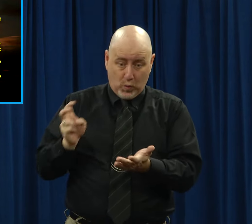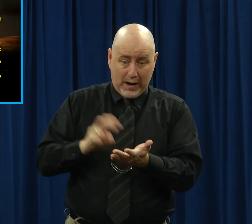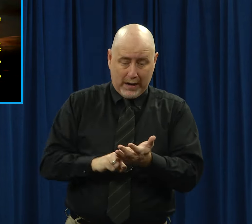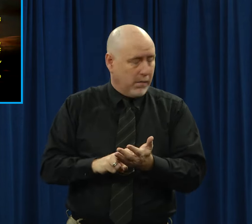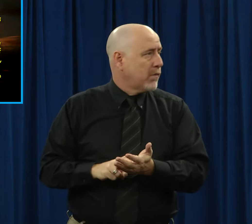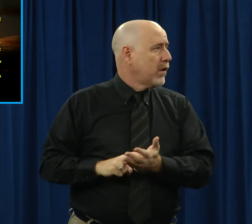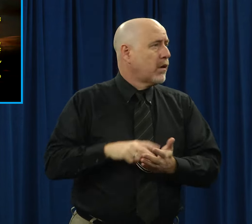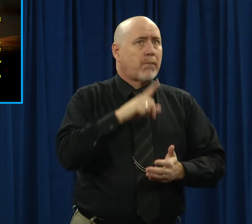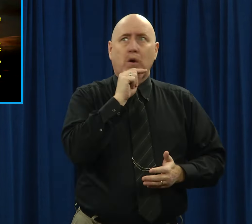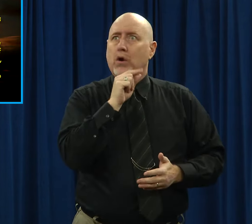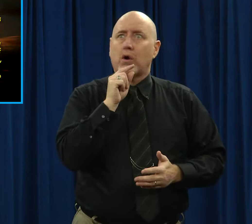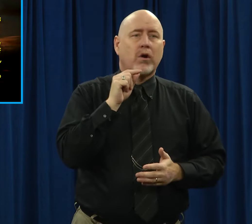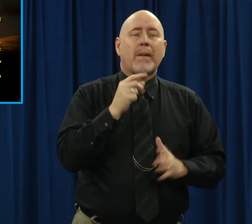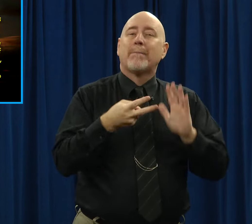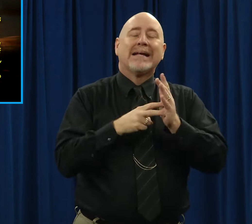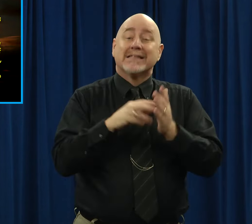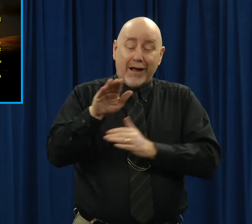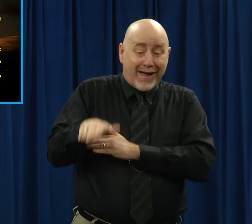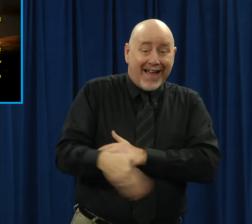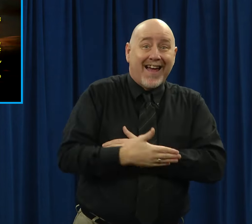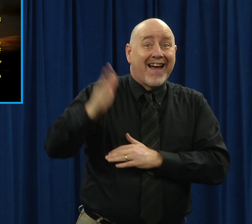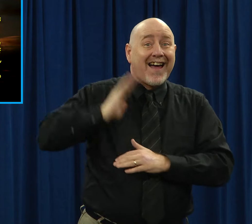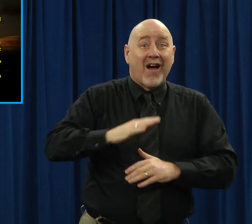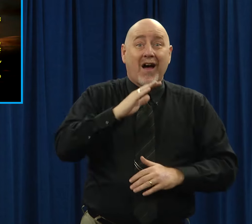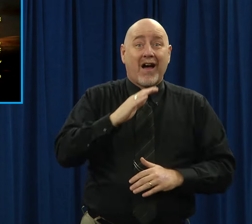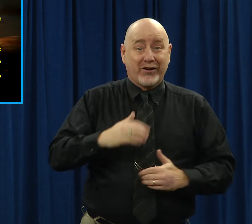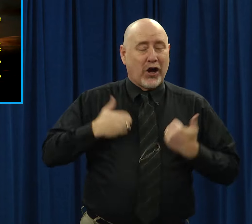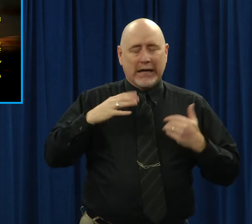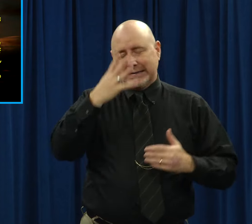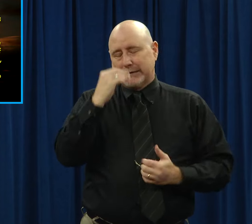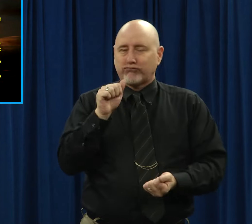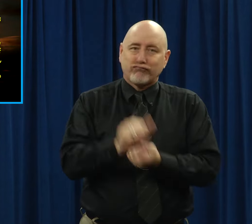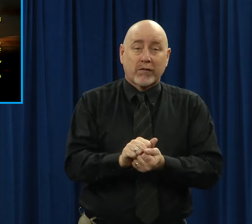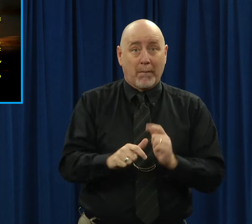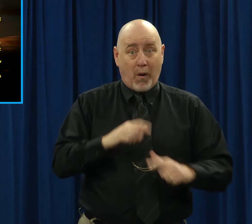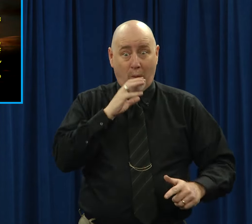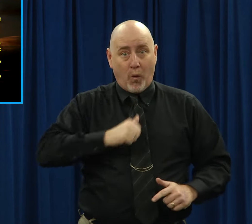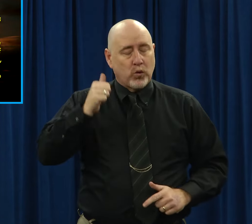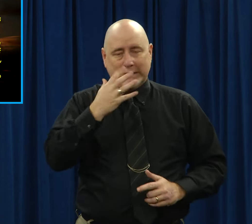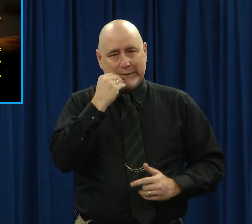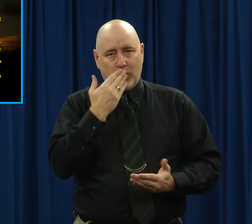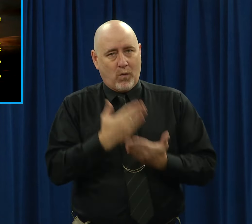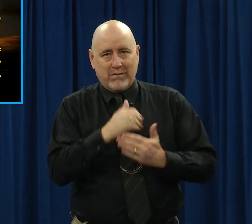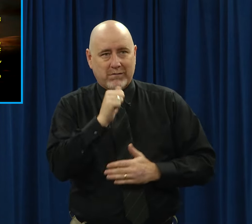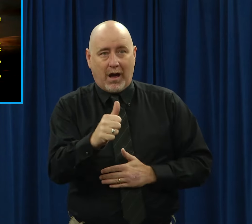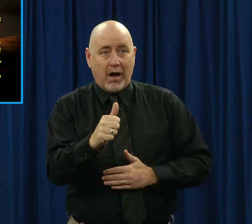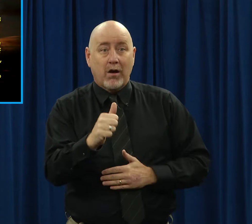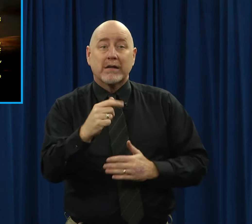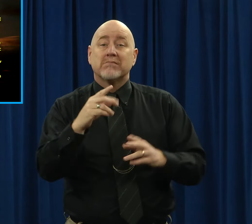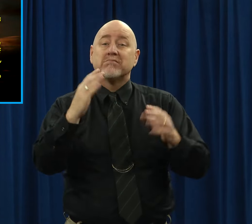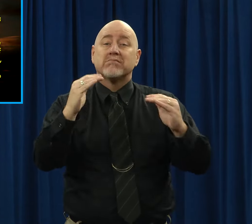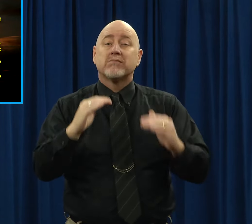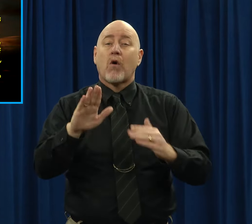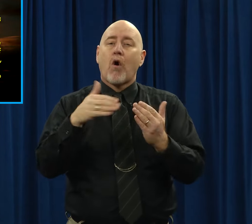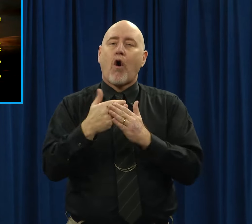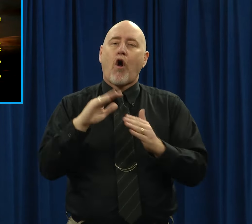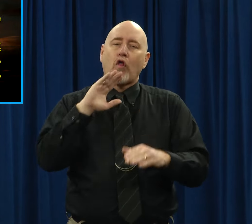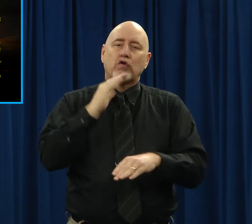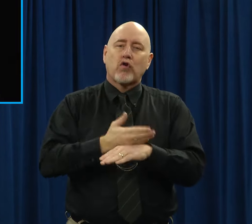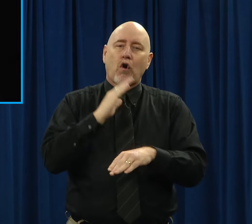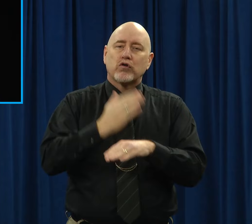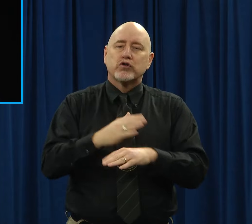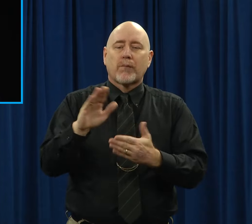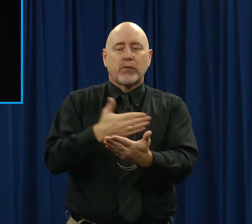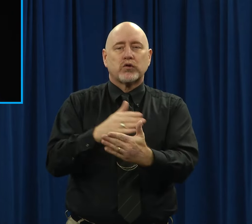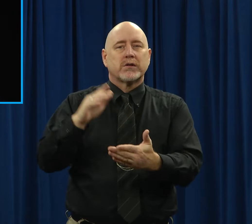when one rises up at the sound of a bird, you don't sleep well like you did when you were younger, and all the daughters of music are brought low.